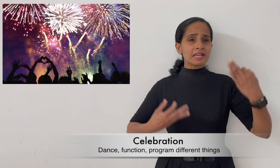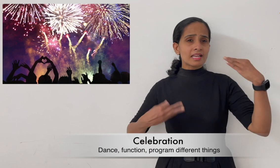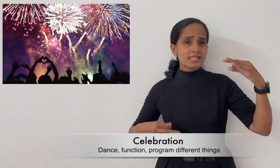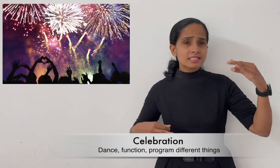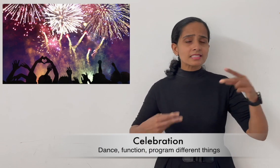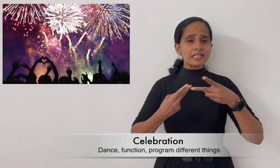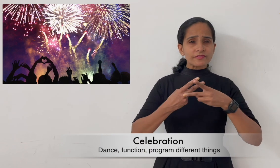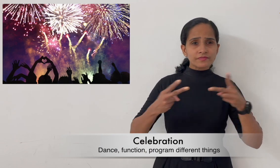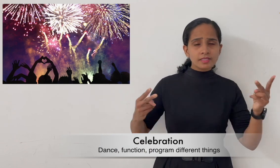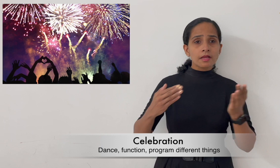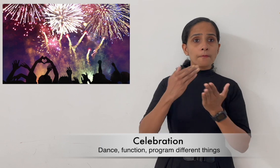Celebration.